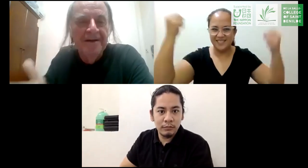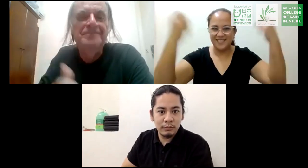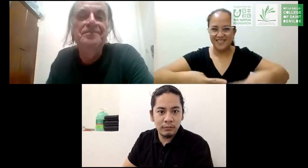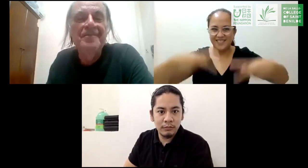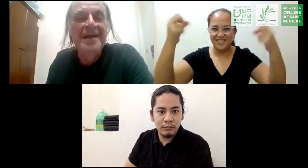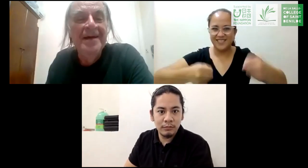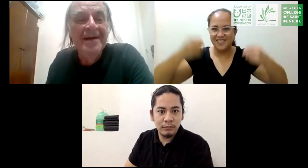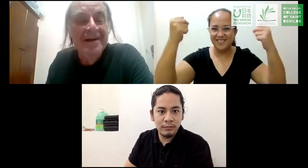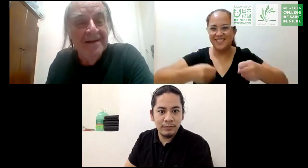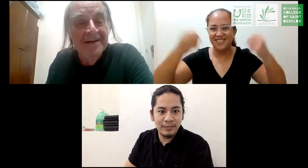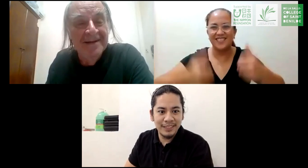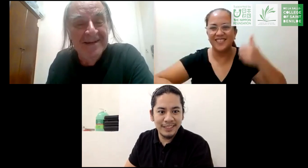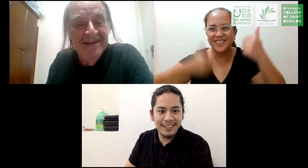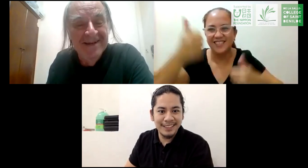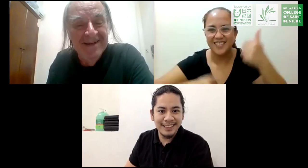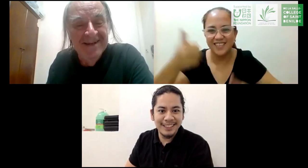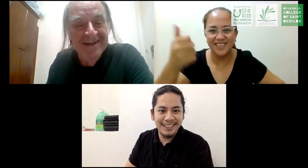dun, dun.